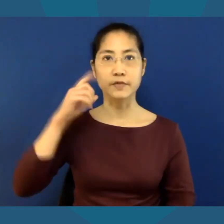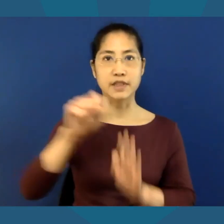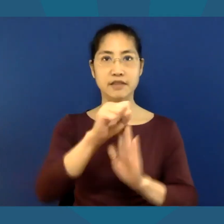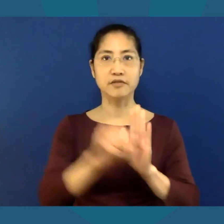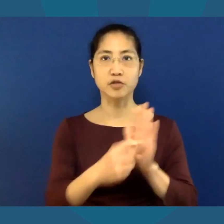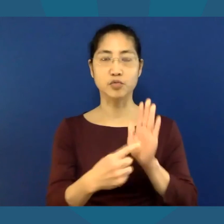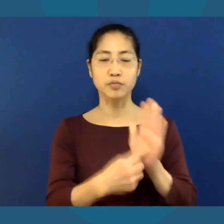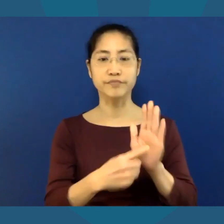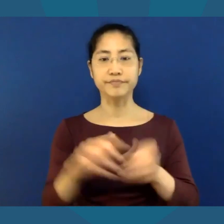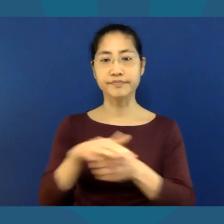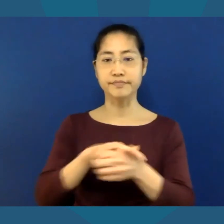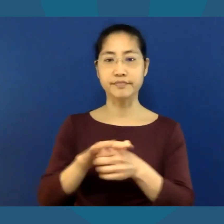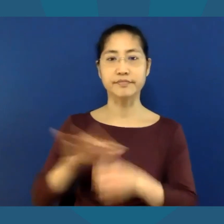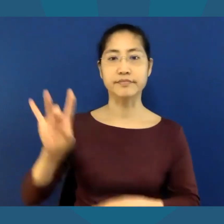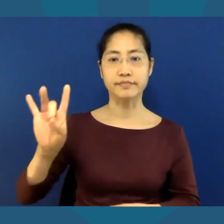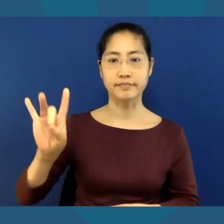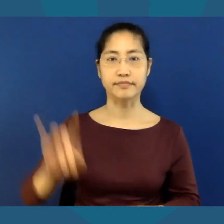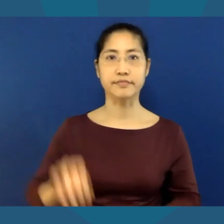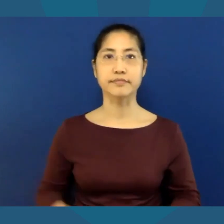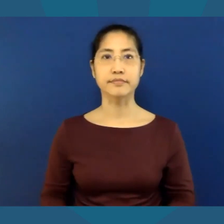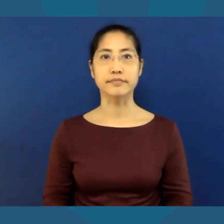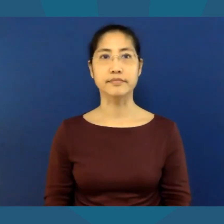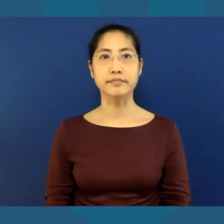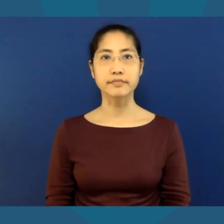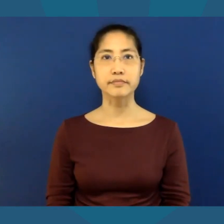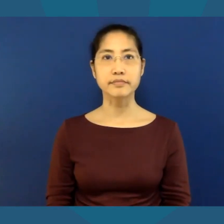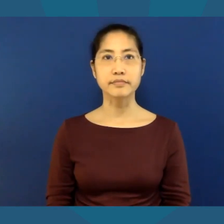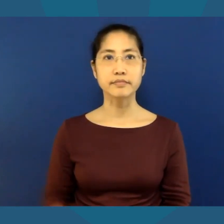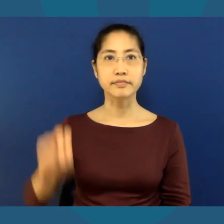Candidates for State Representative, District 8.